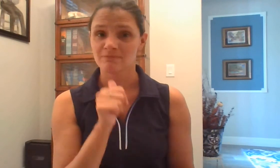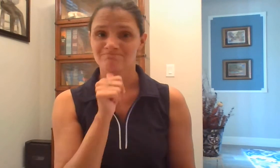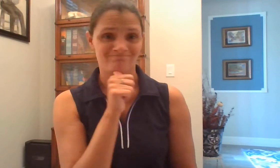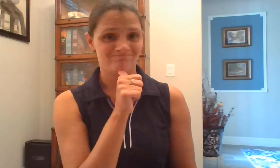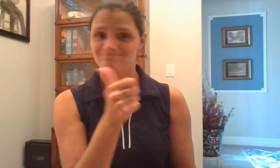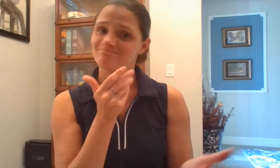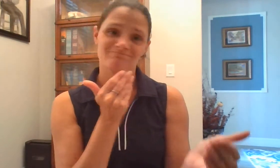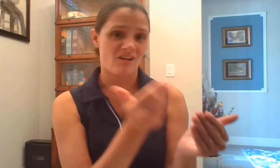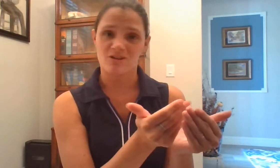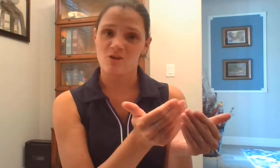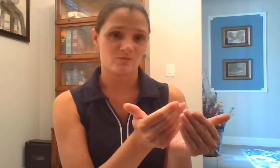not close